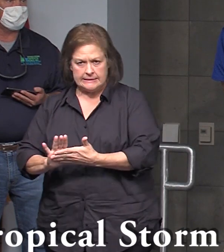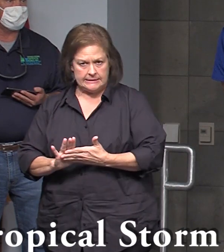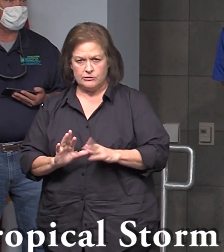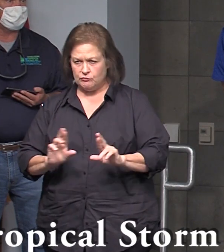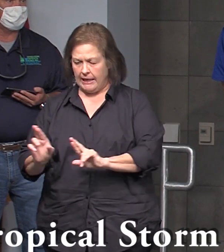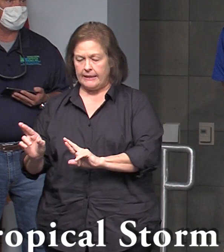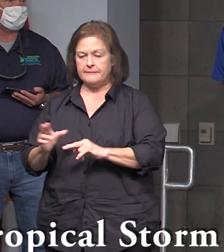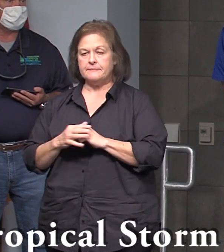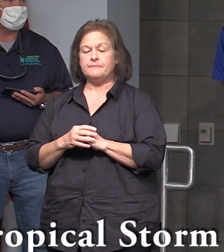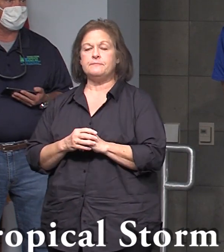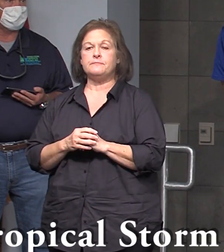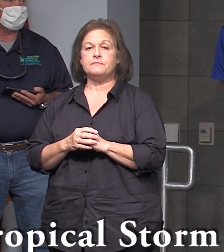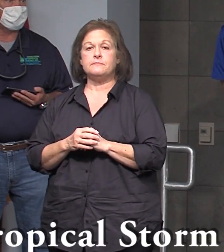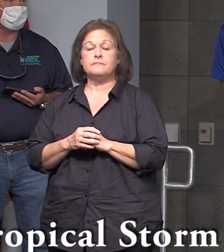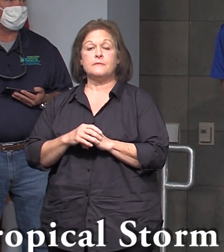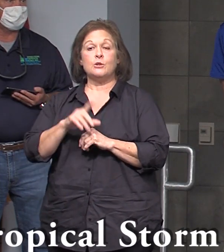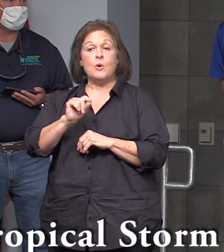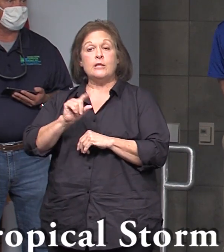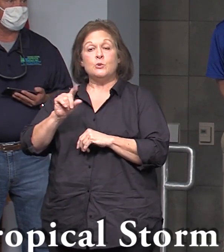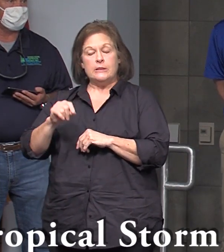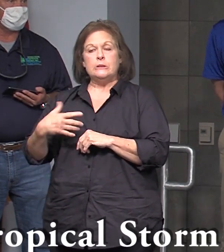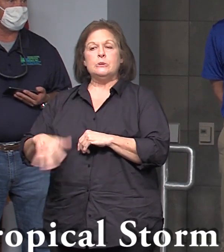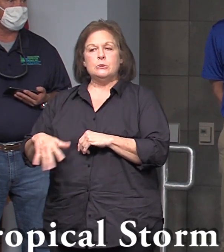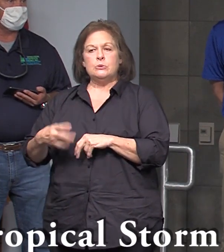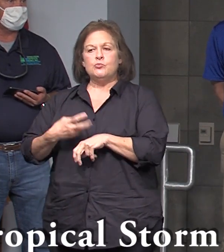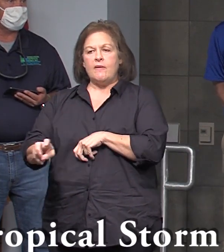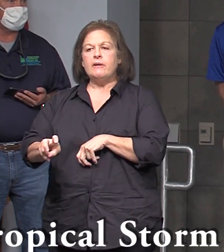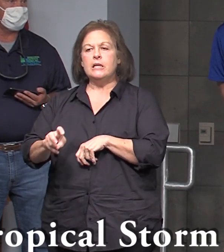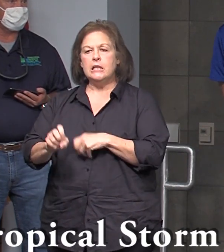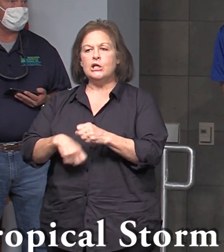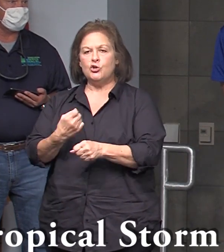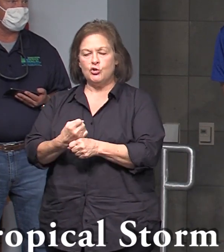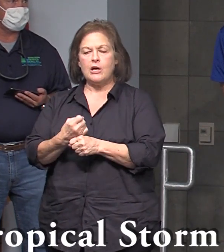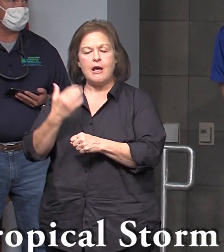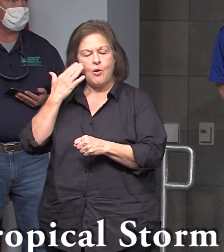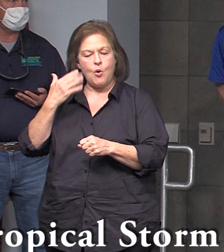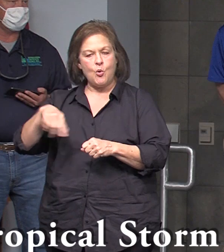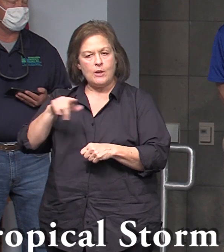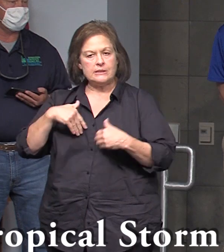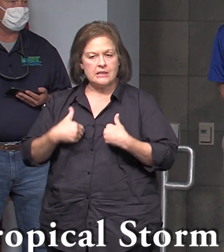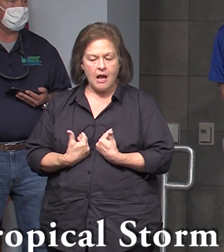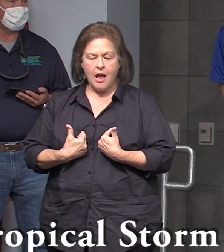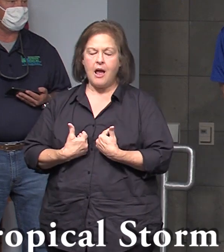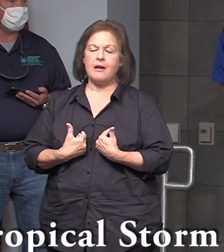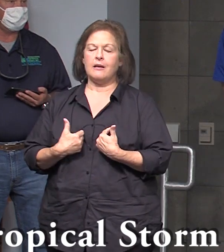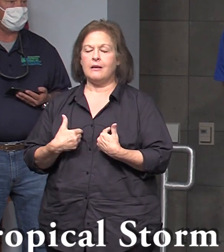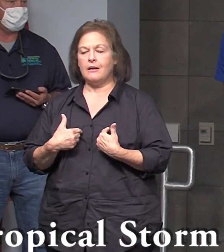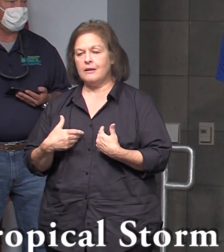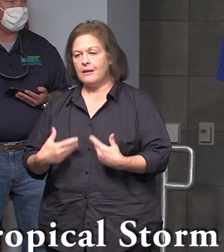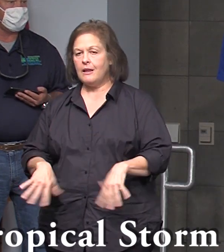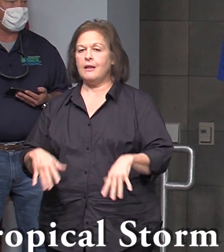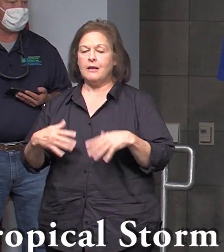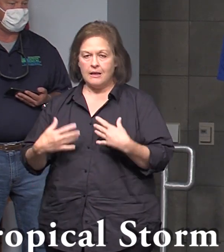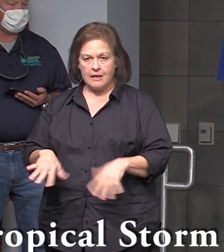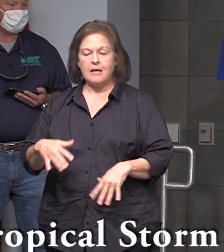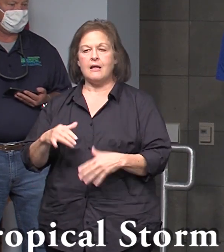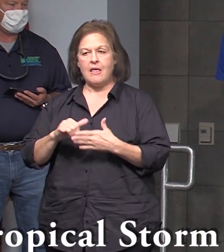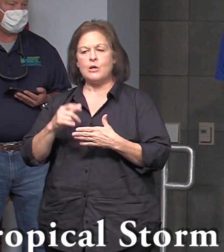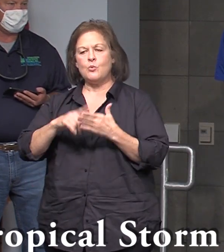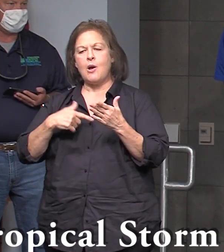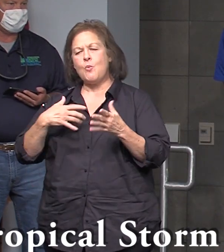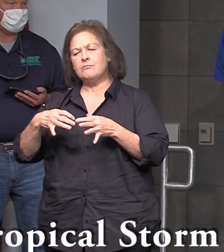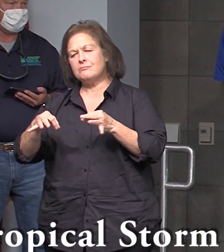items. 2020 has been a difficult year for all of us. I know we're tired, we're weary, and that's what I want to talk about